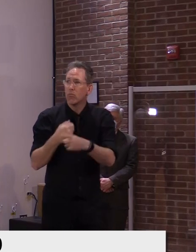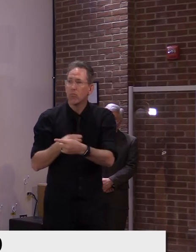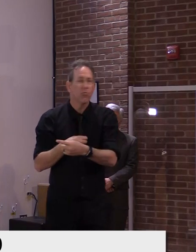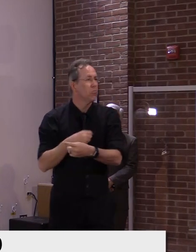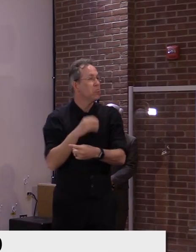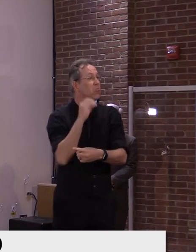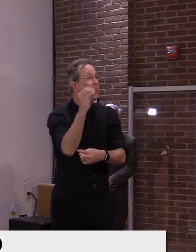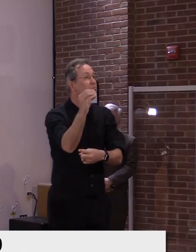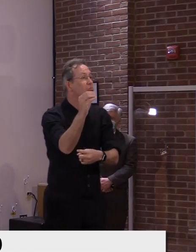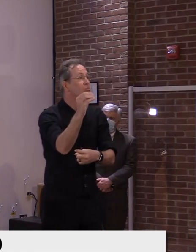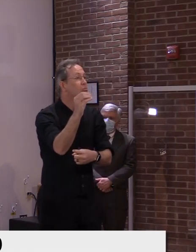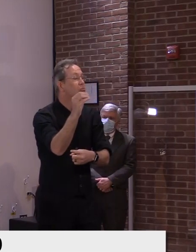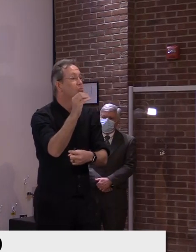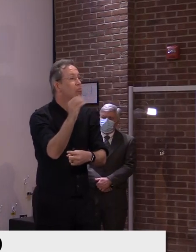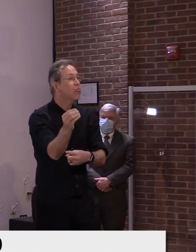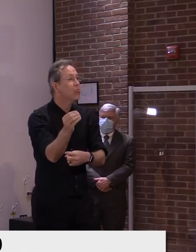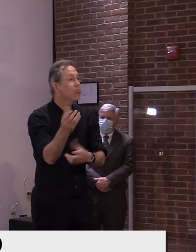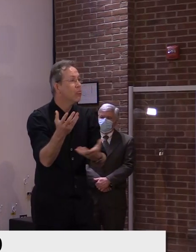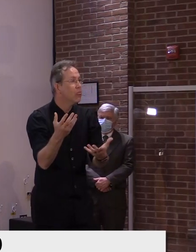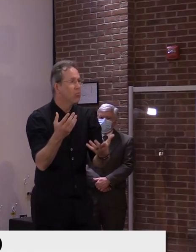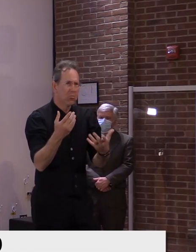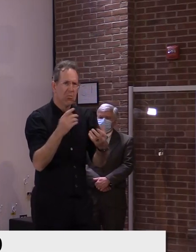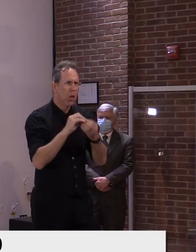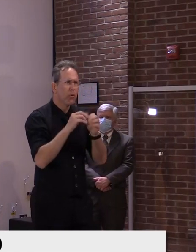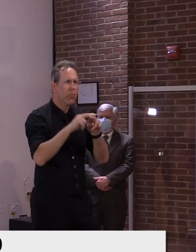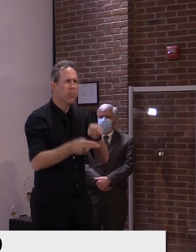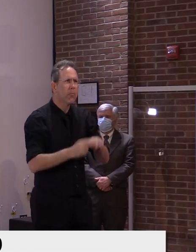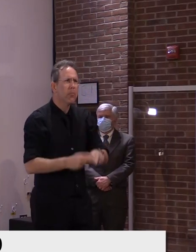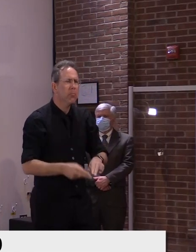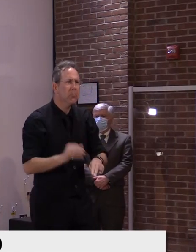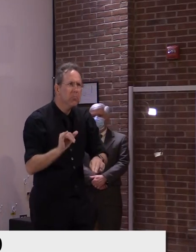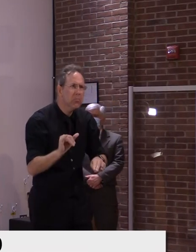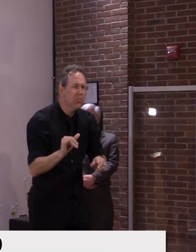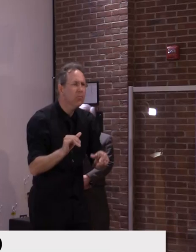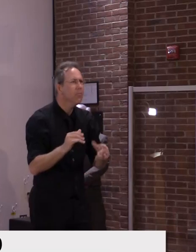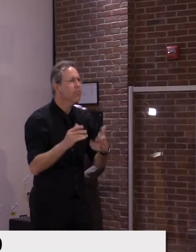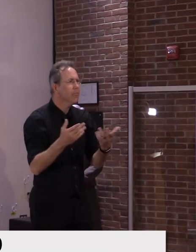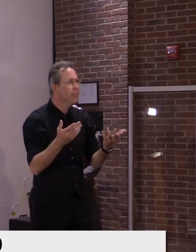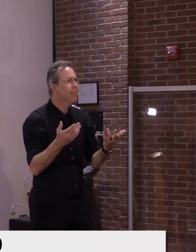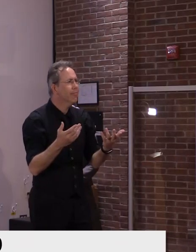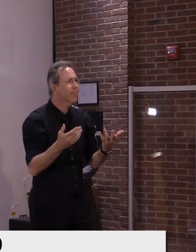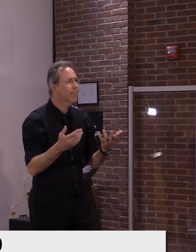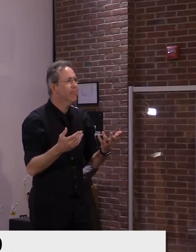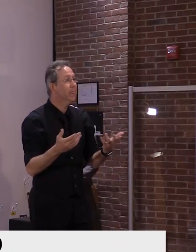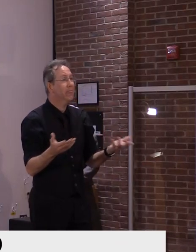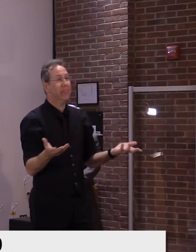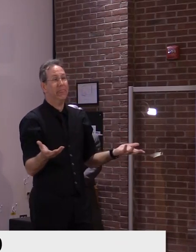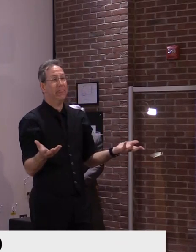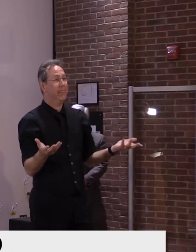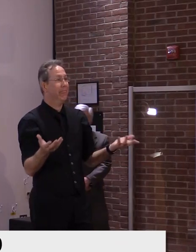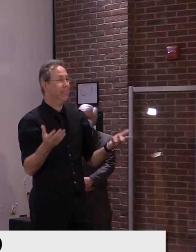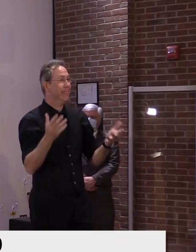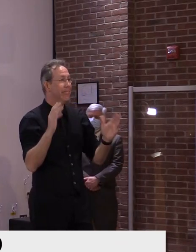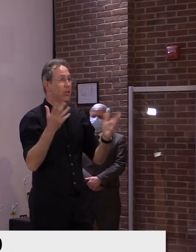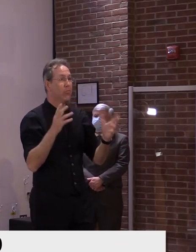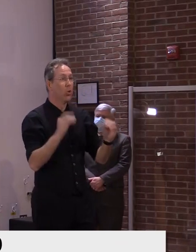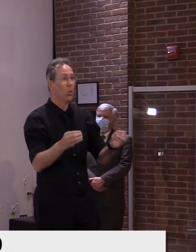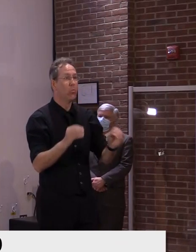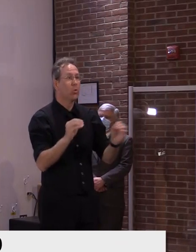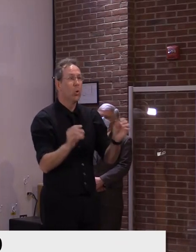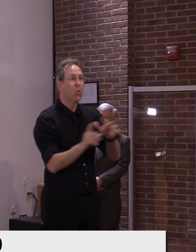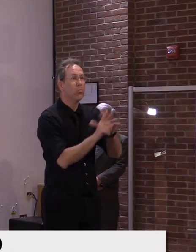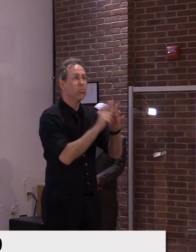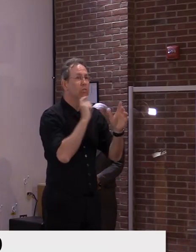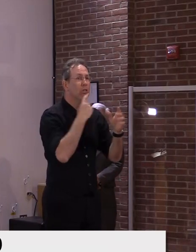finding that our cases are down and the trend line is going in the downward direction. I can't say